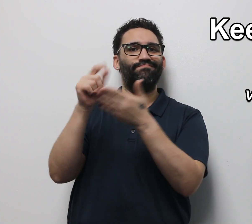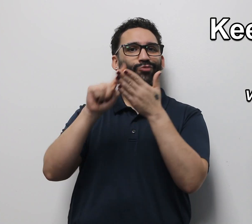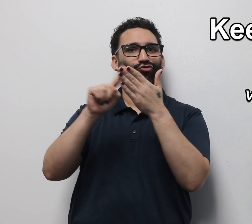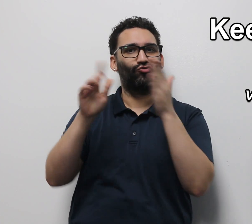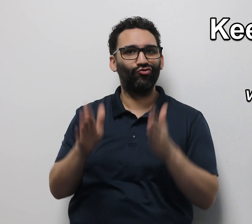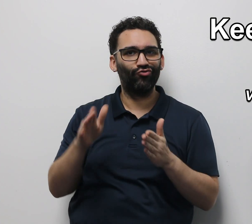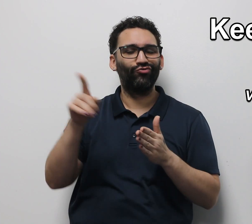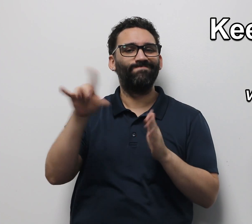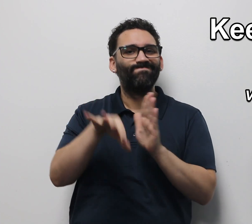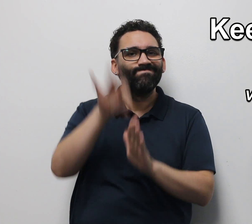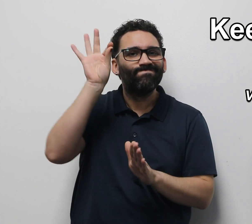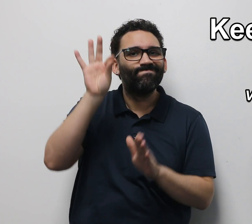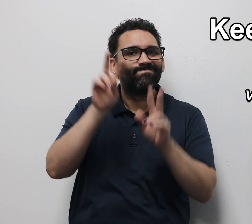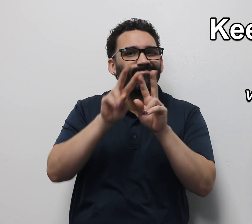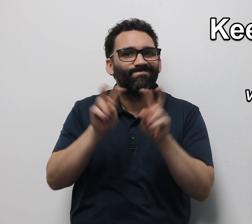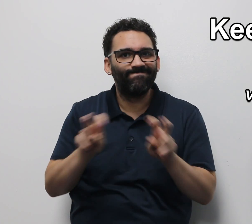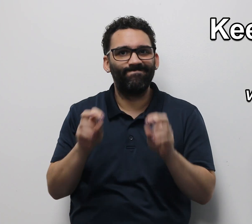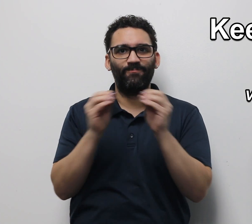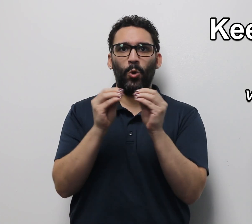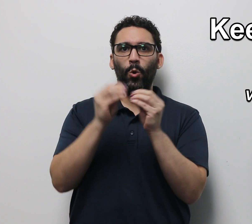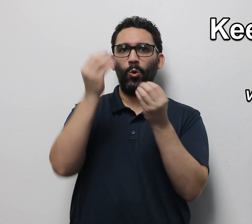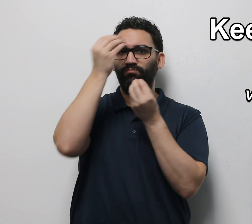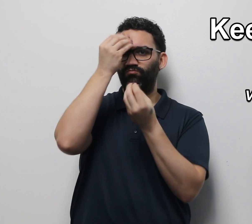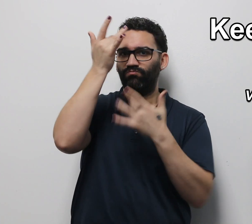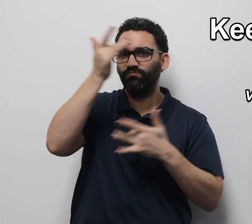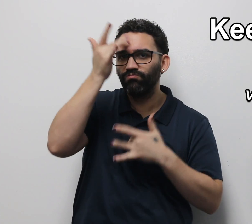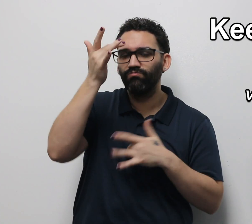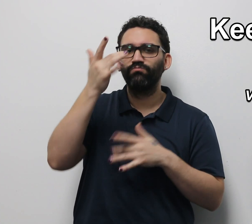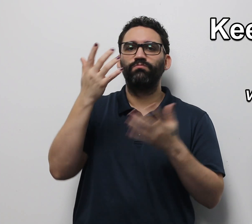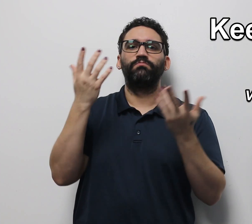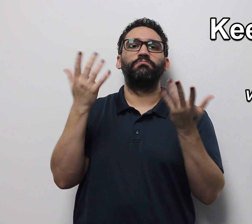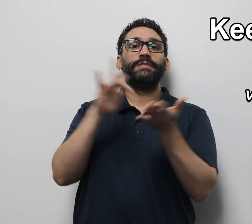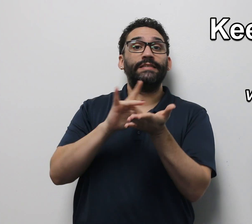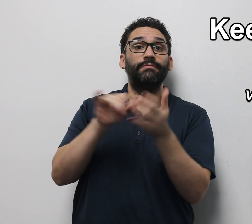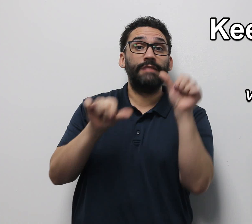more scientific knowledge related to different illnesses and ailments.